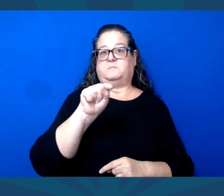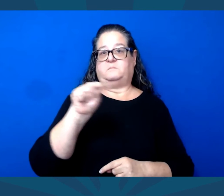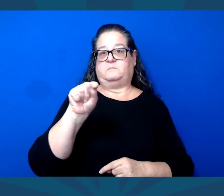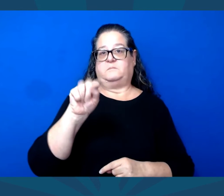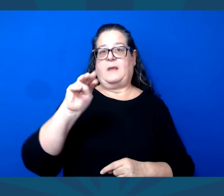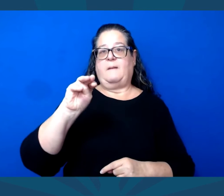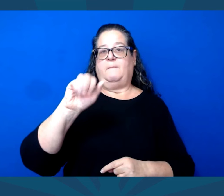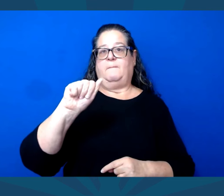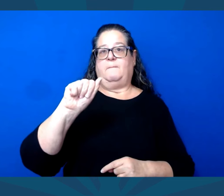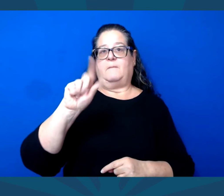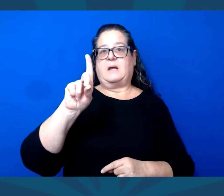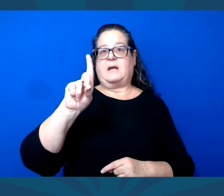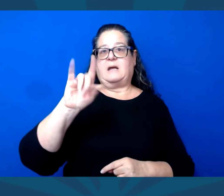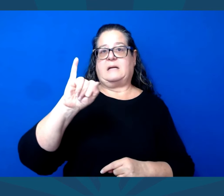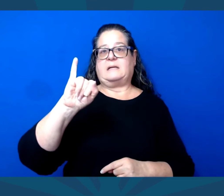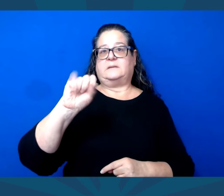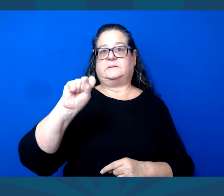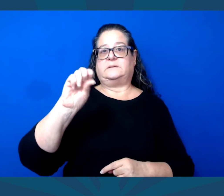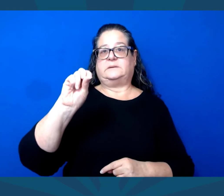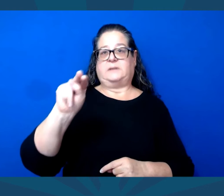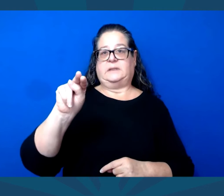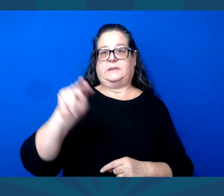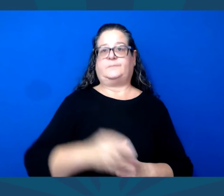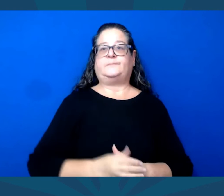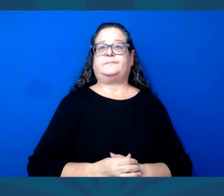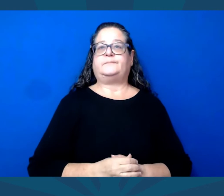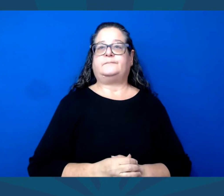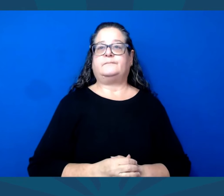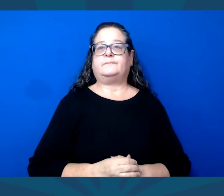Federalist number 51, Madison.